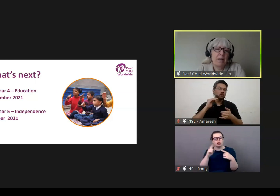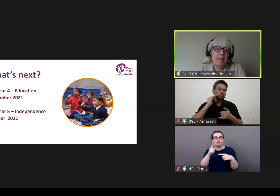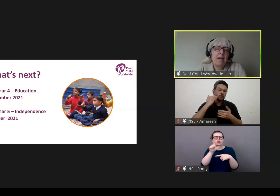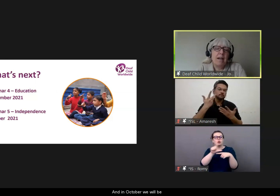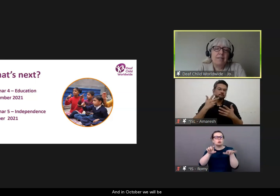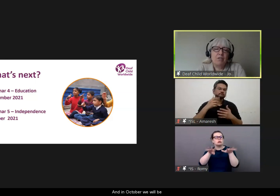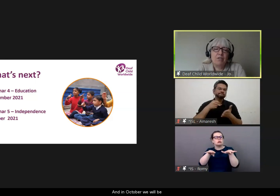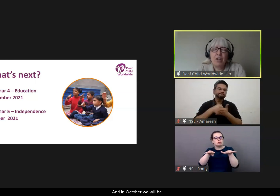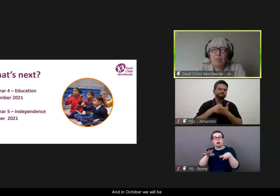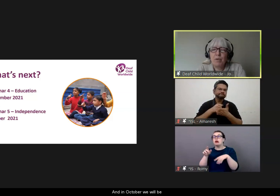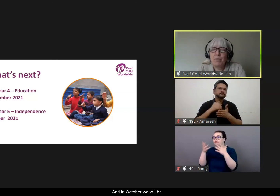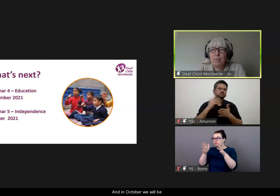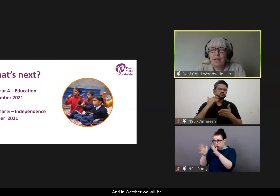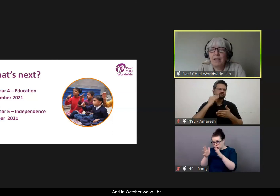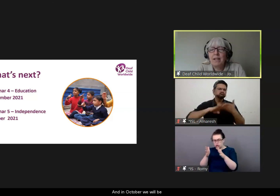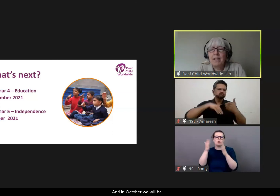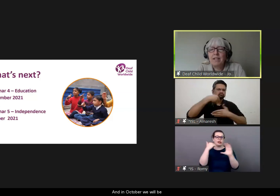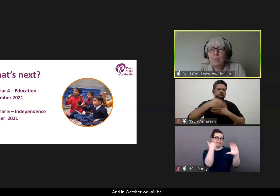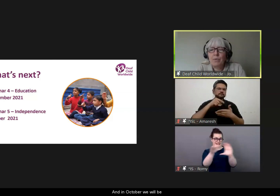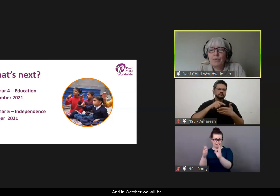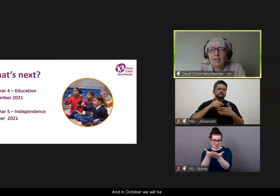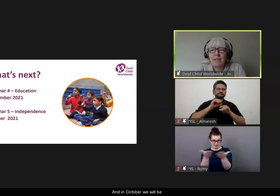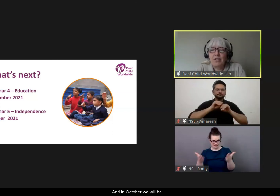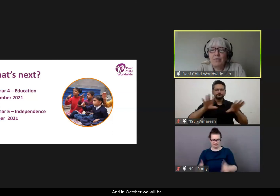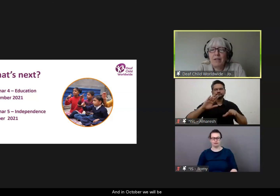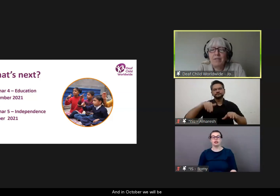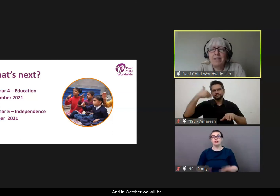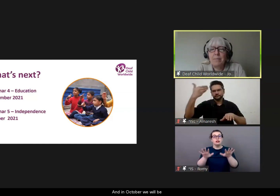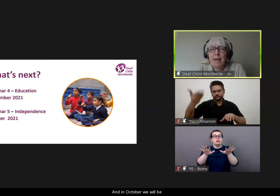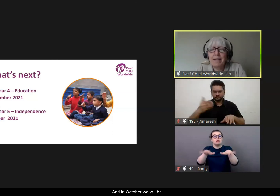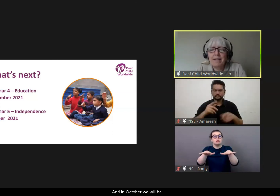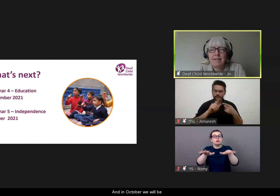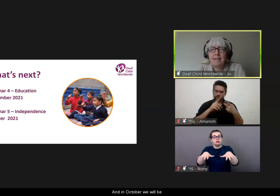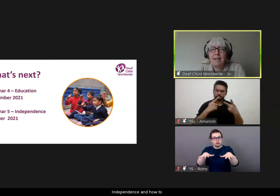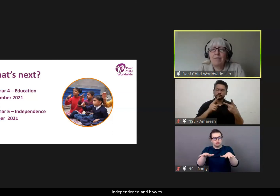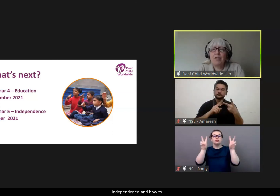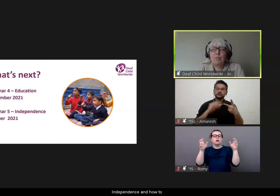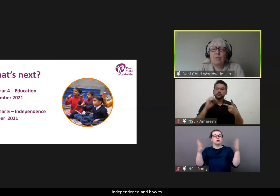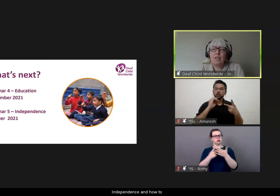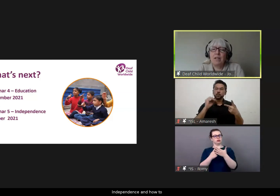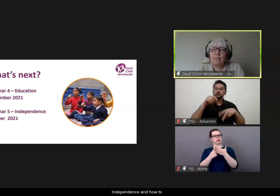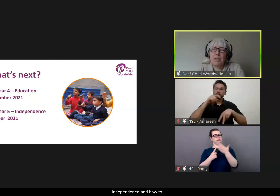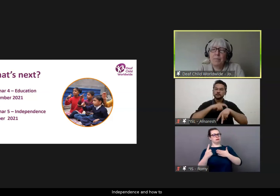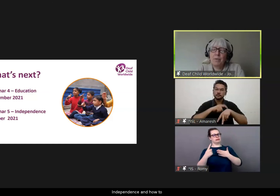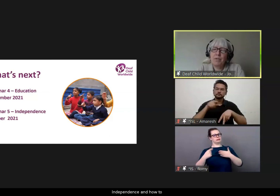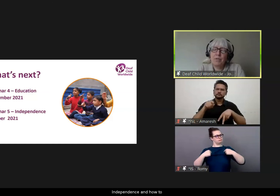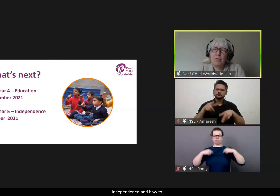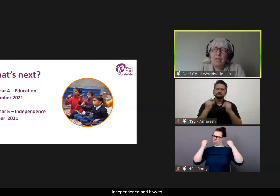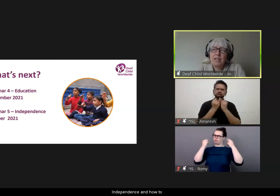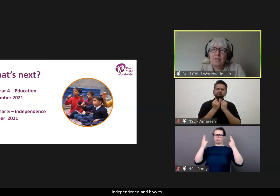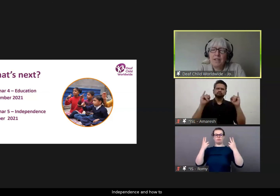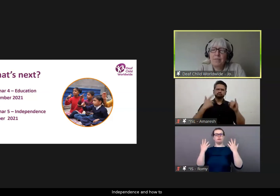September. And in October, we'll be exploring the issue around independence and how to support young people